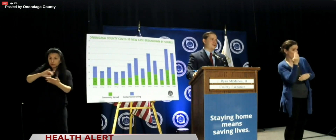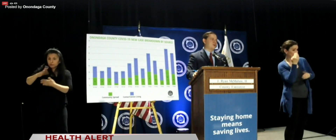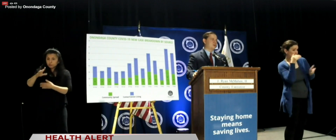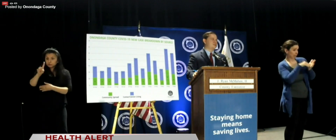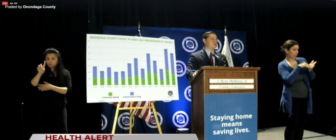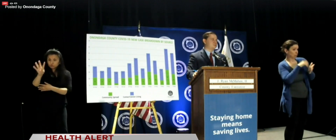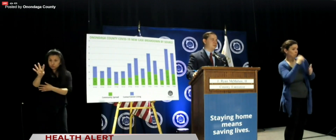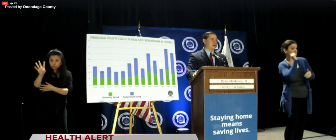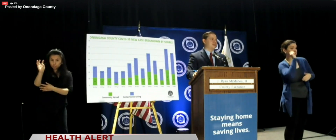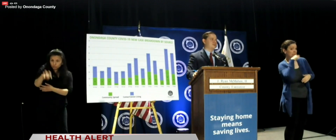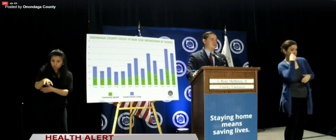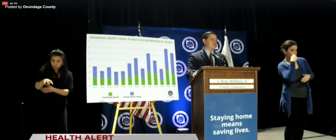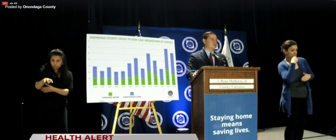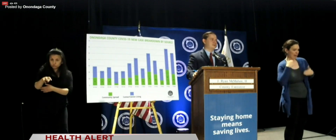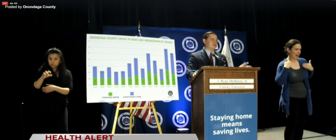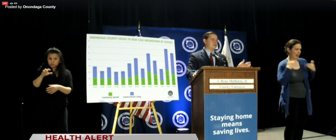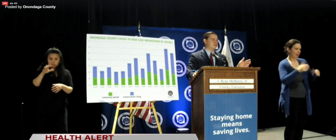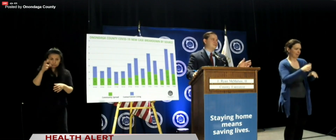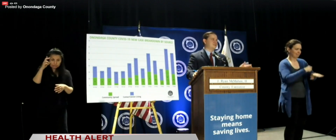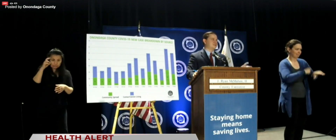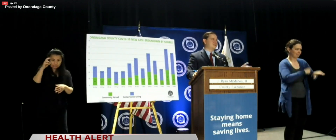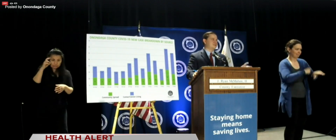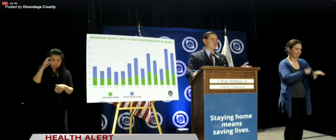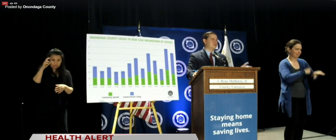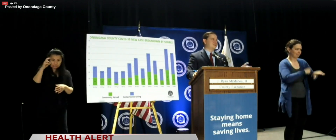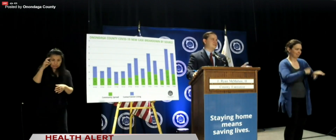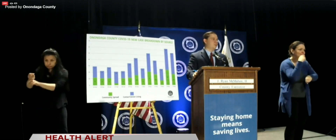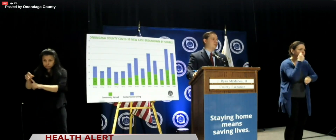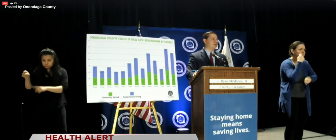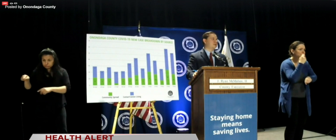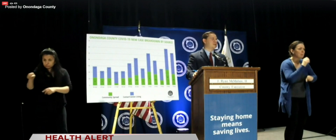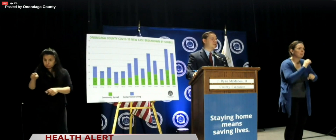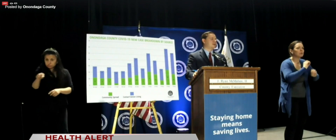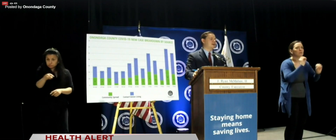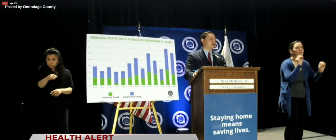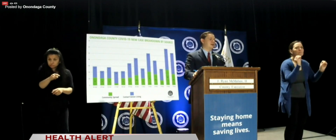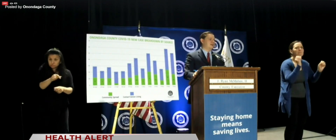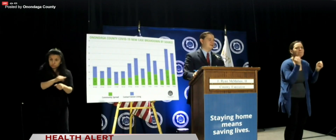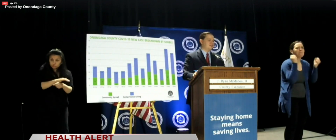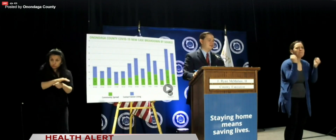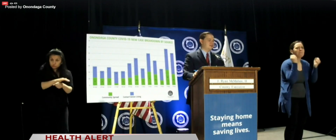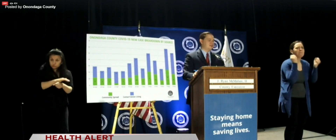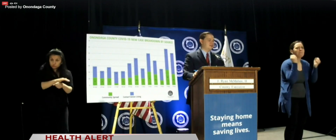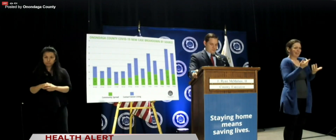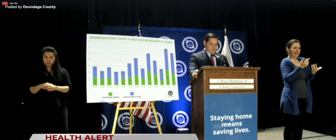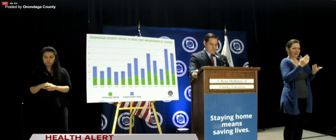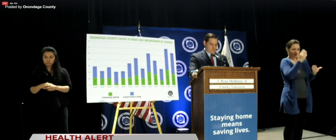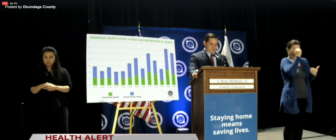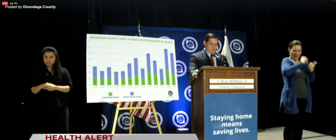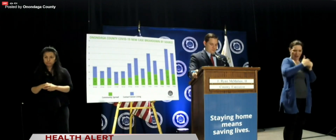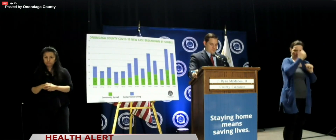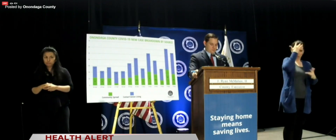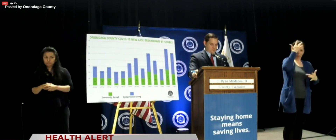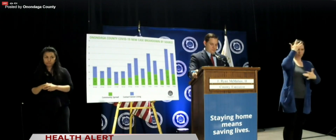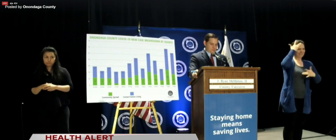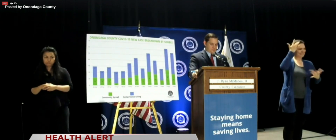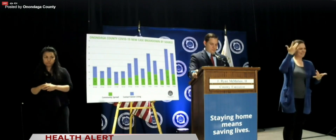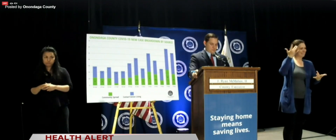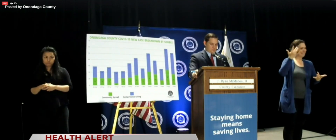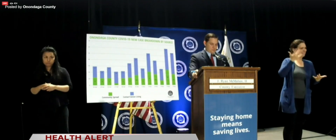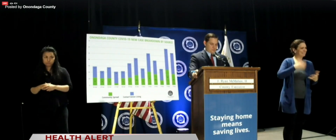find all the asymptomatics. It's gonna happen, and Are